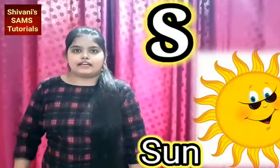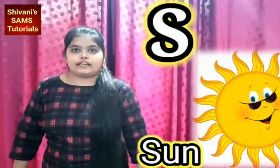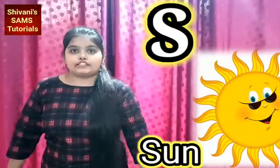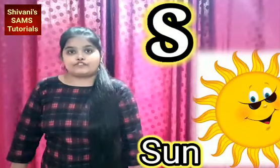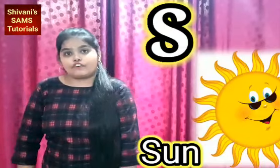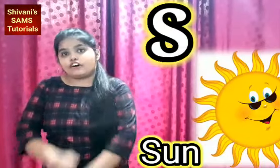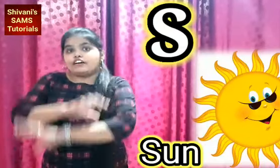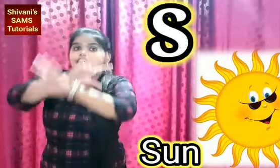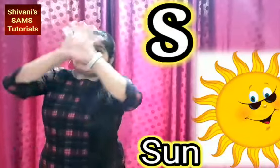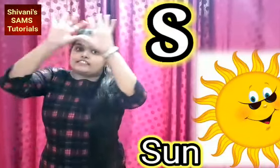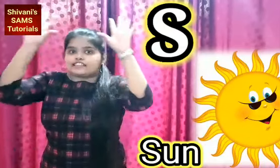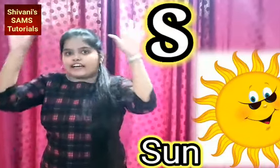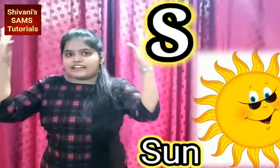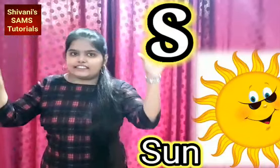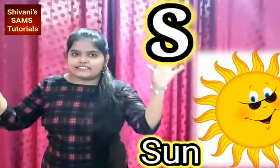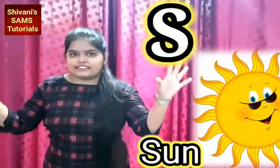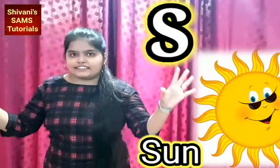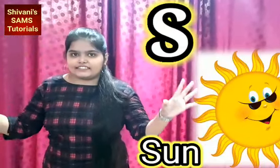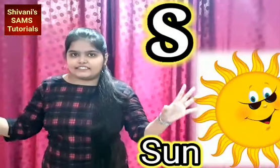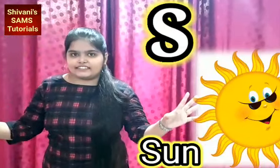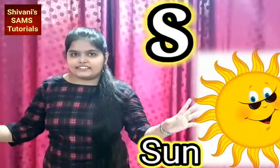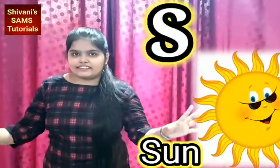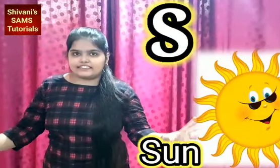S for sun.